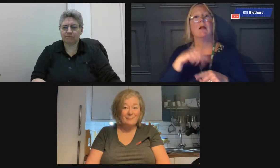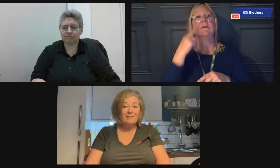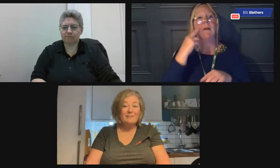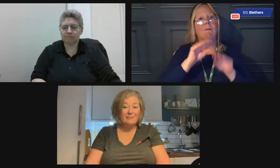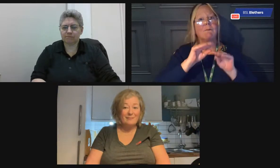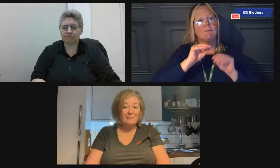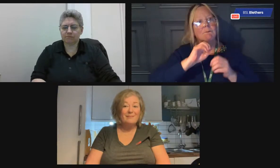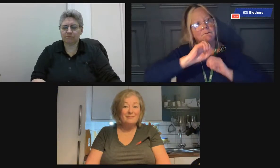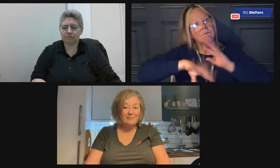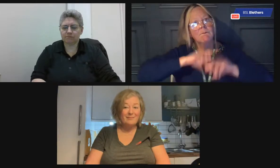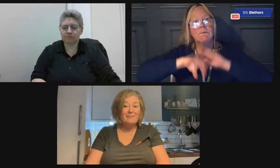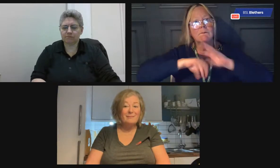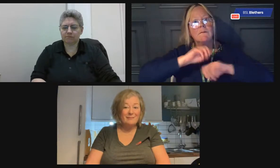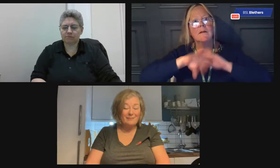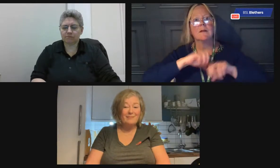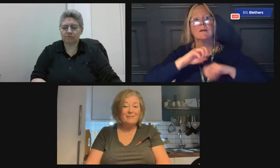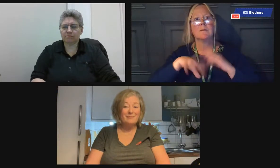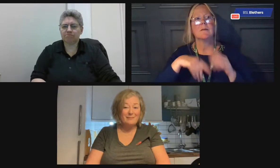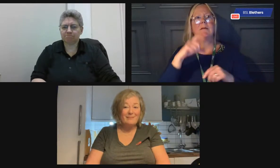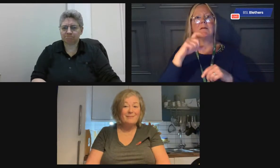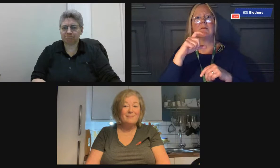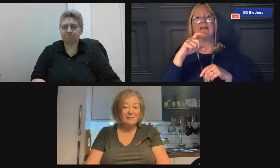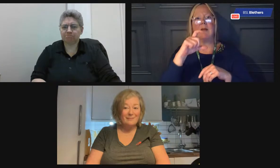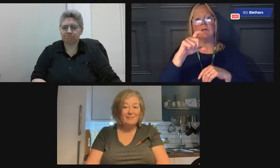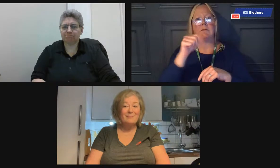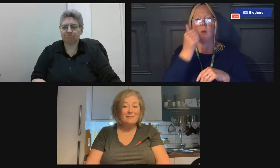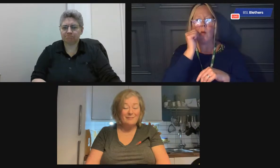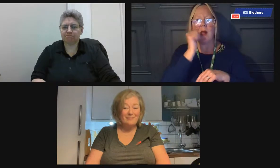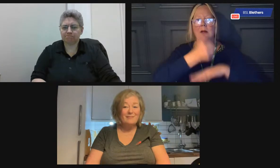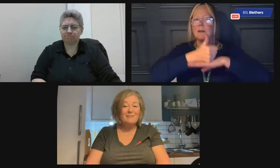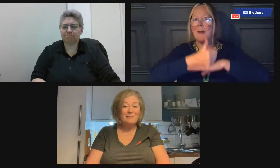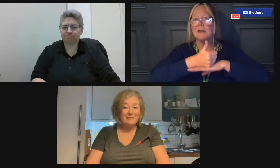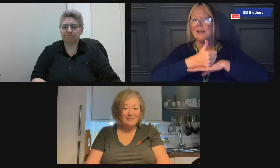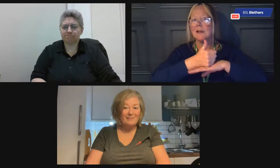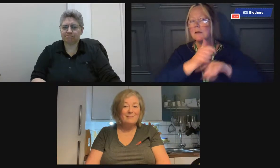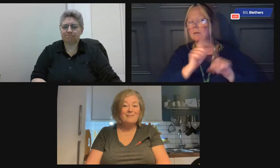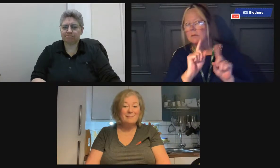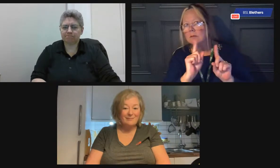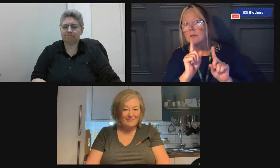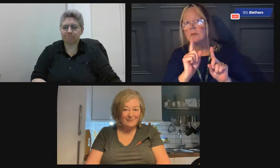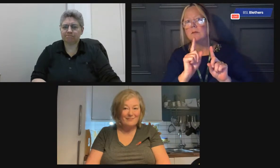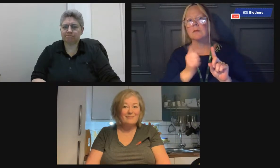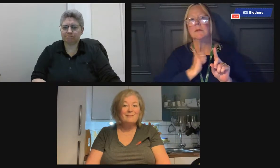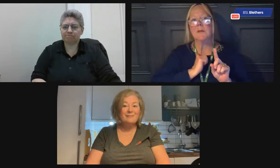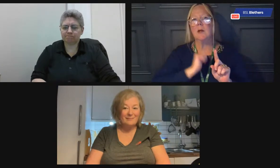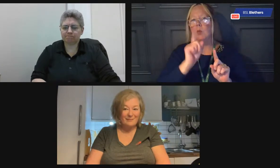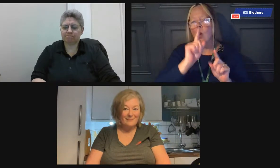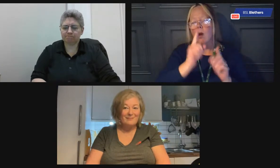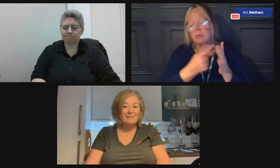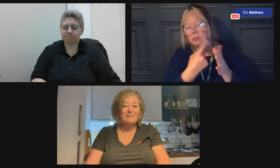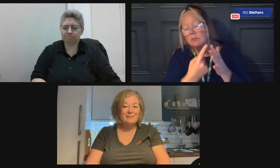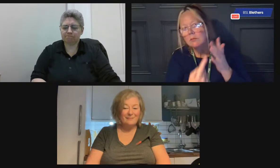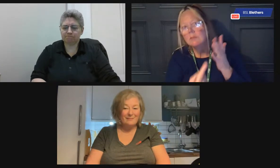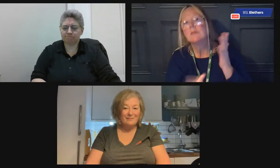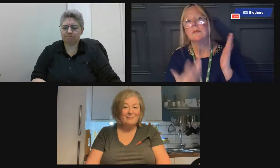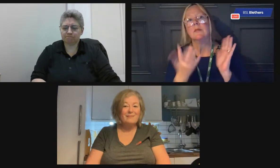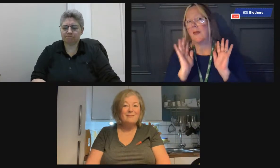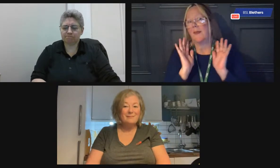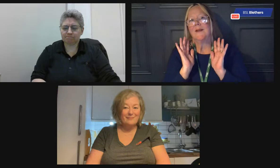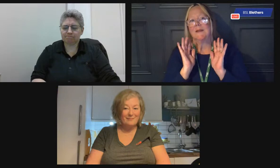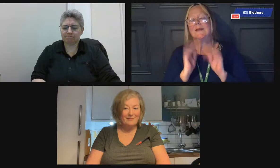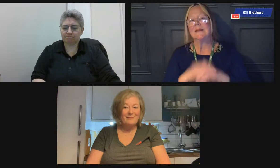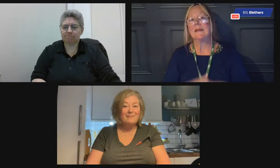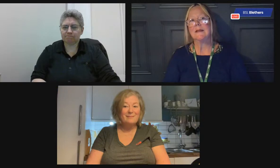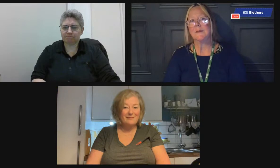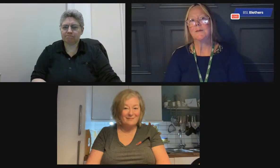would be there to provide the medical information that backs up, anything that might come up from